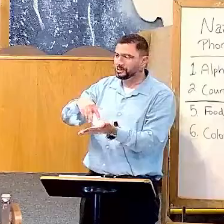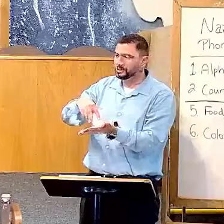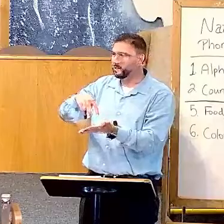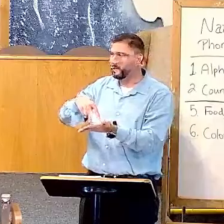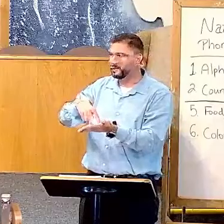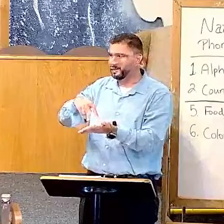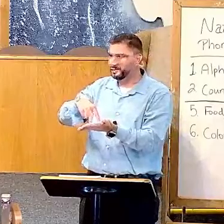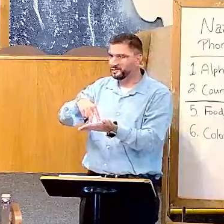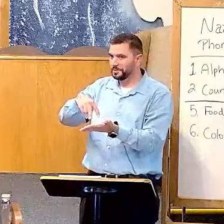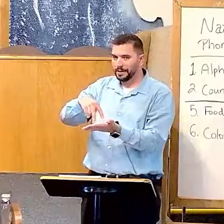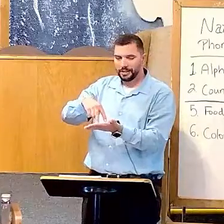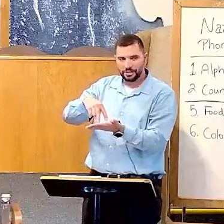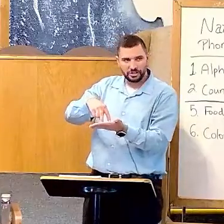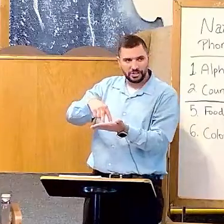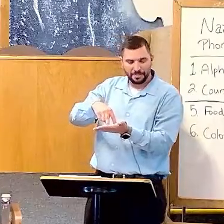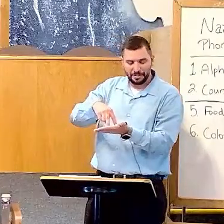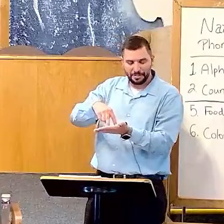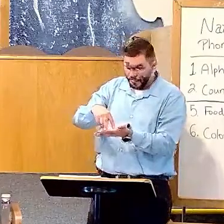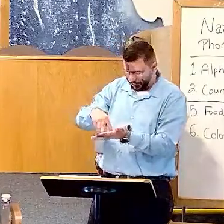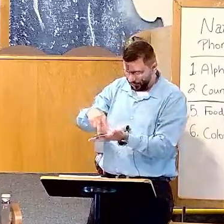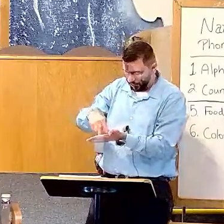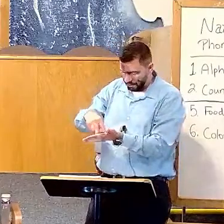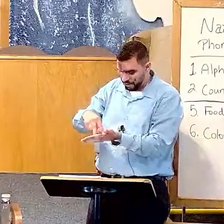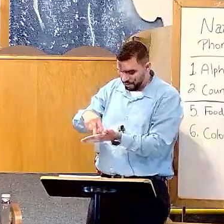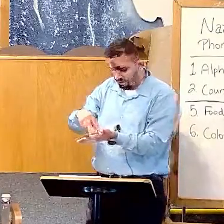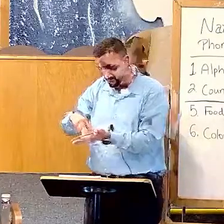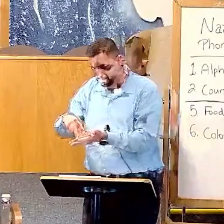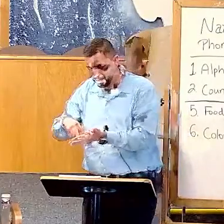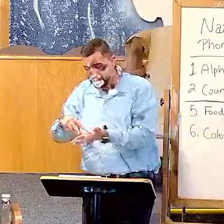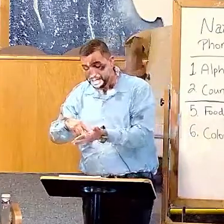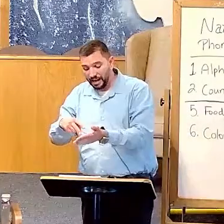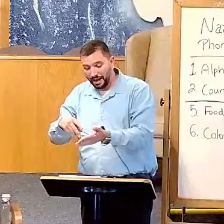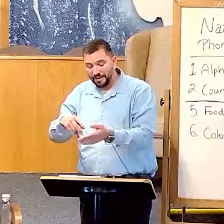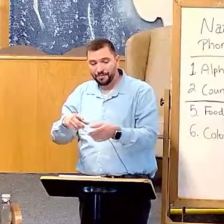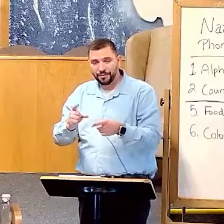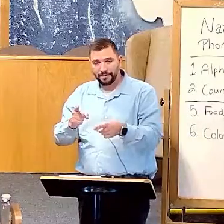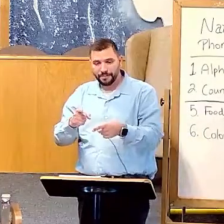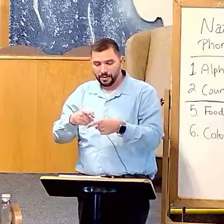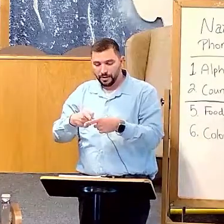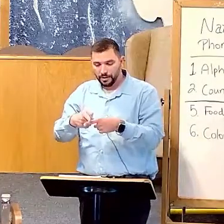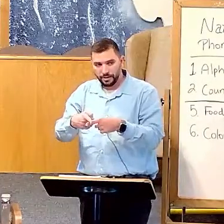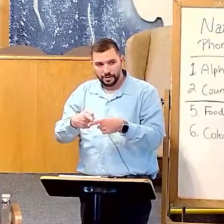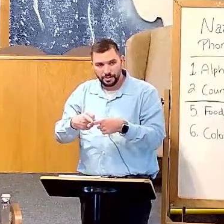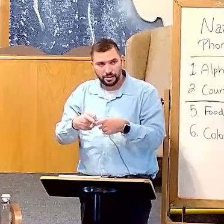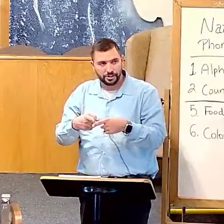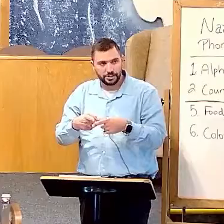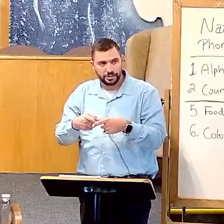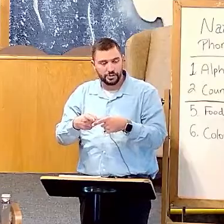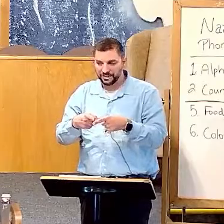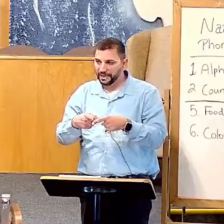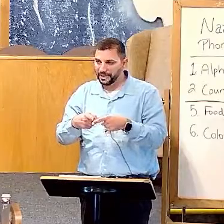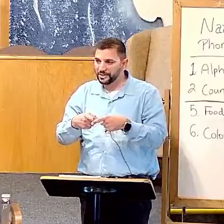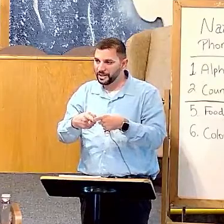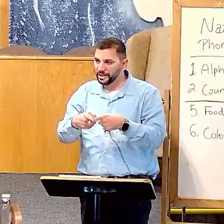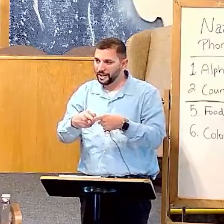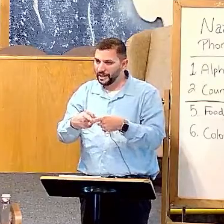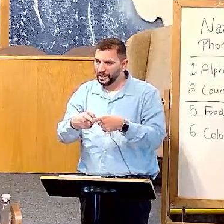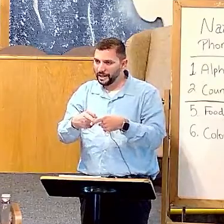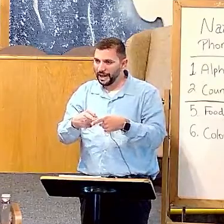fork does. You're going to stab it. Here I skipped one. Knife, your two index fingers, and you're going to